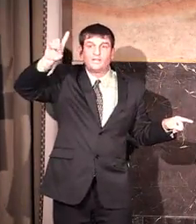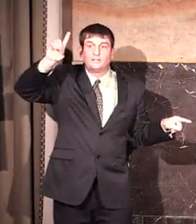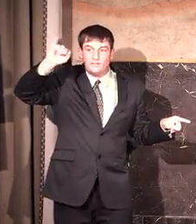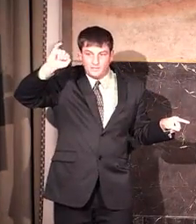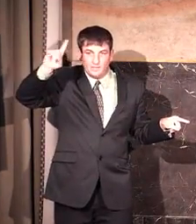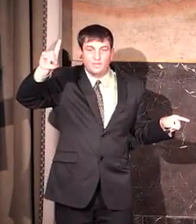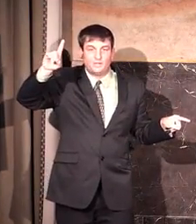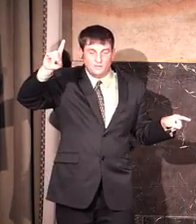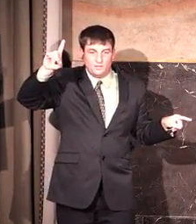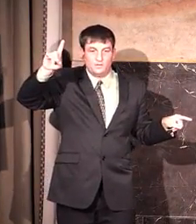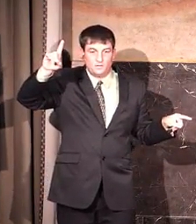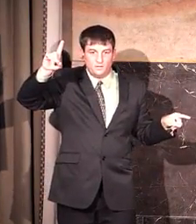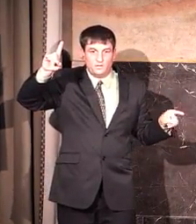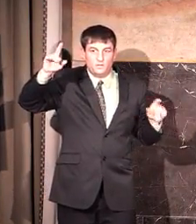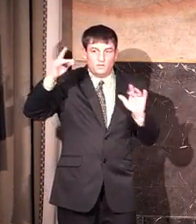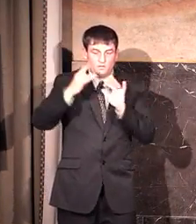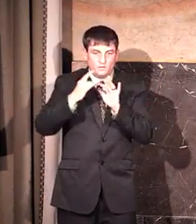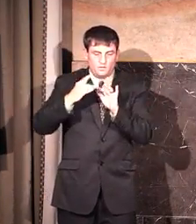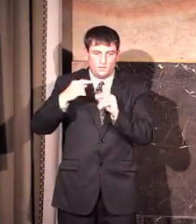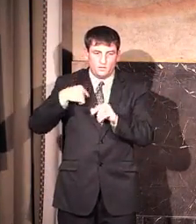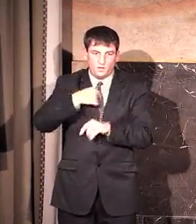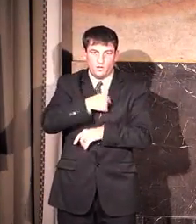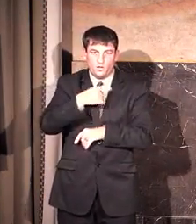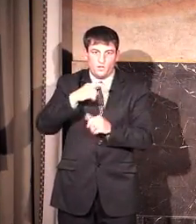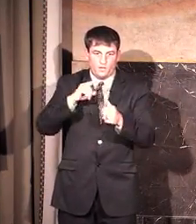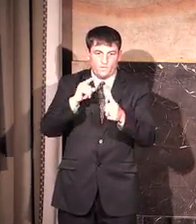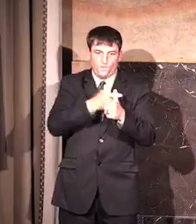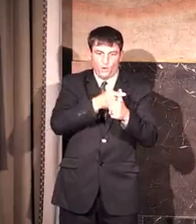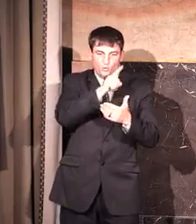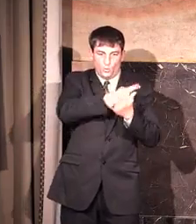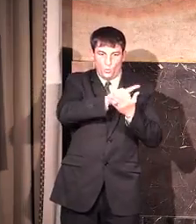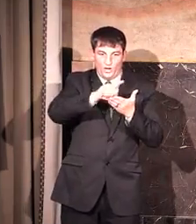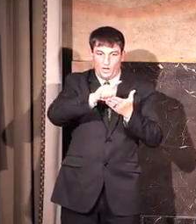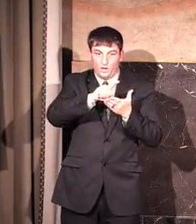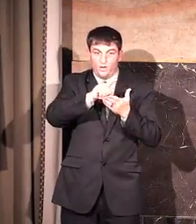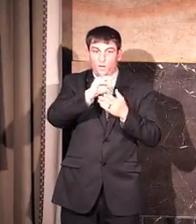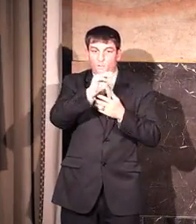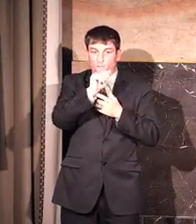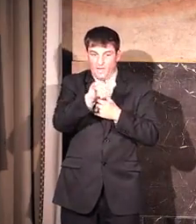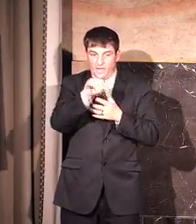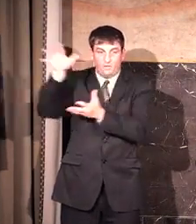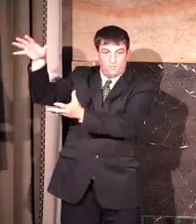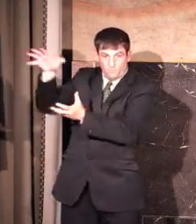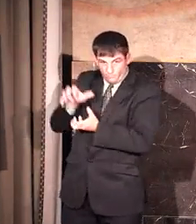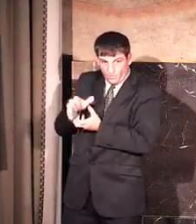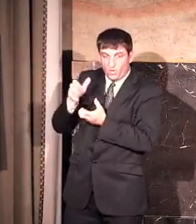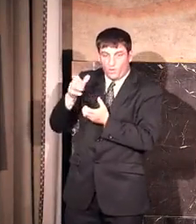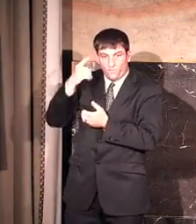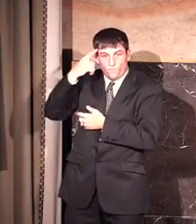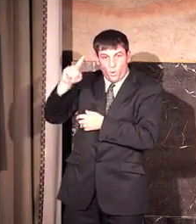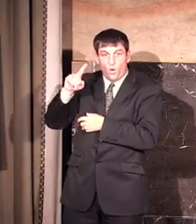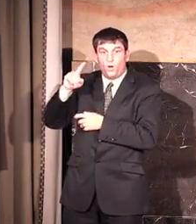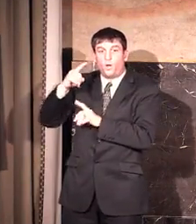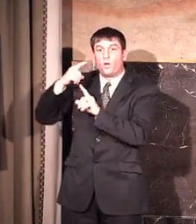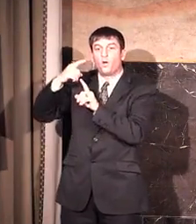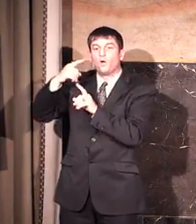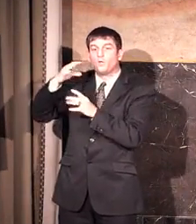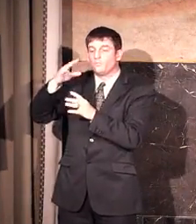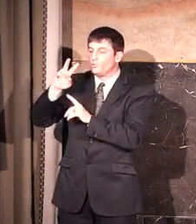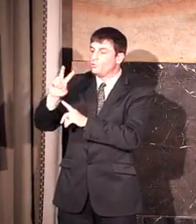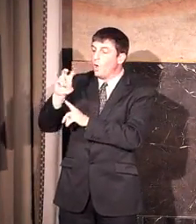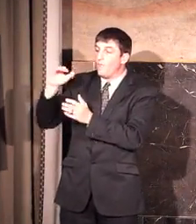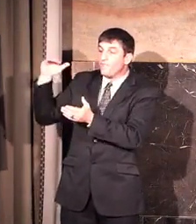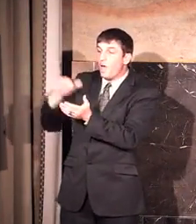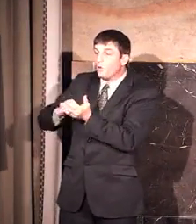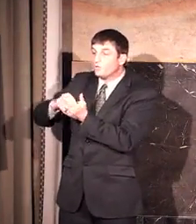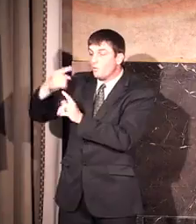first week of May to get us to our 200,000 goal. They did do that. They committed to do that. That